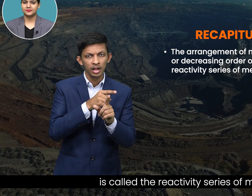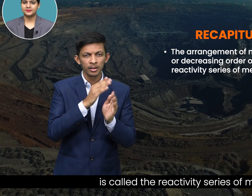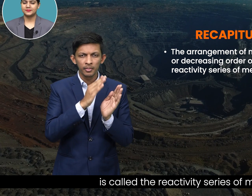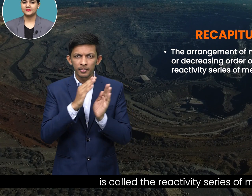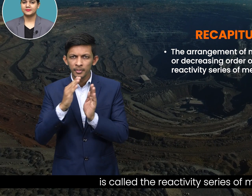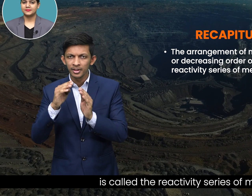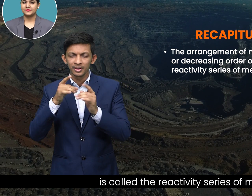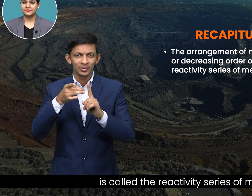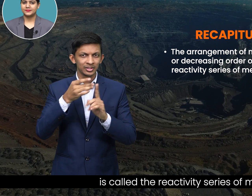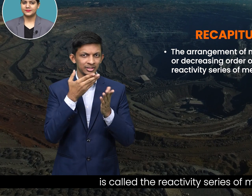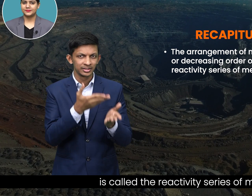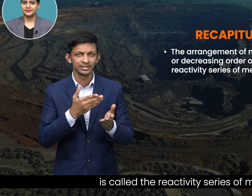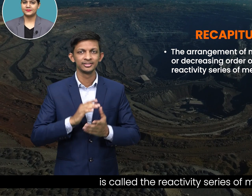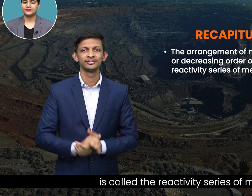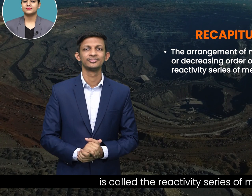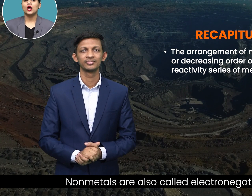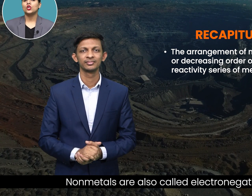metals.